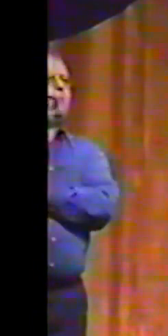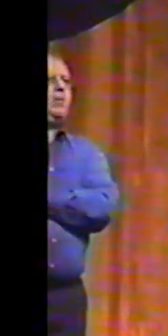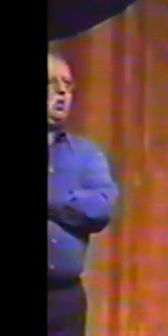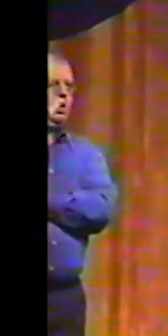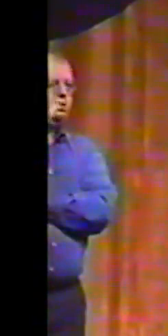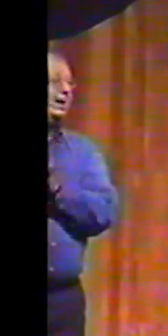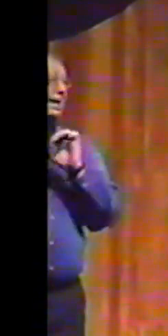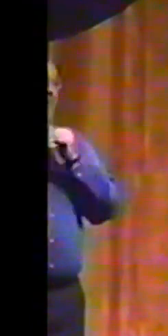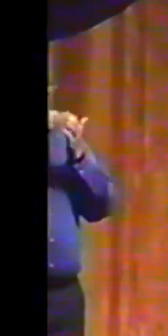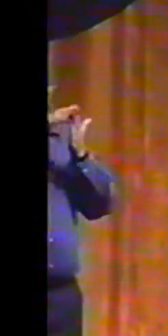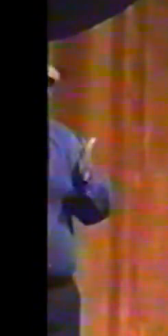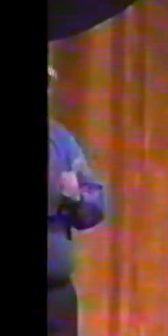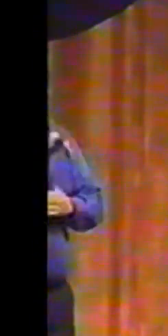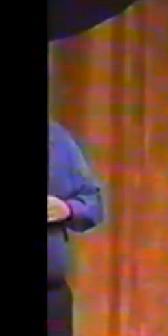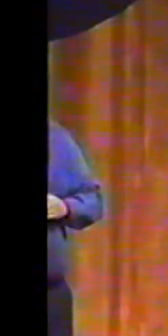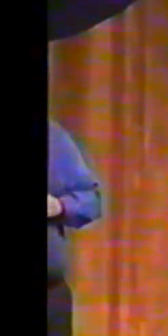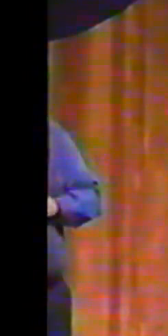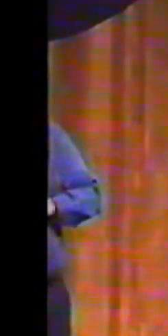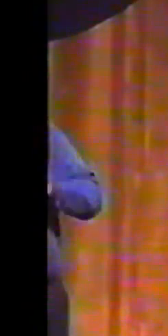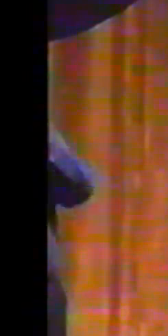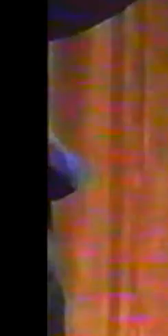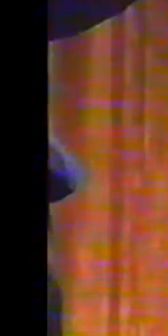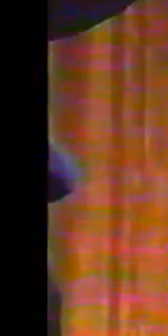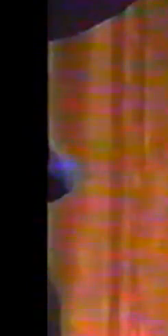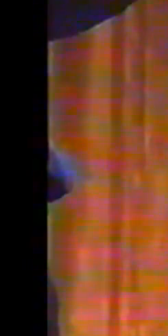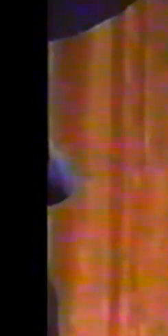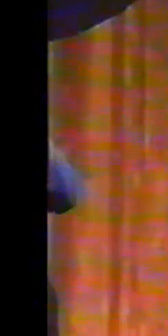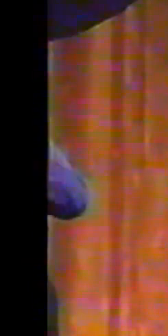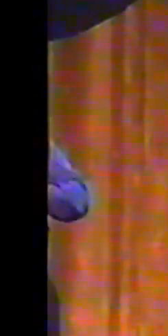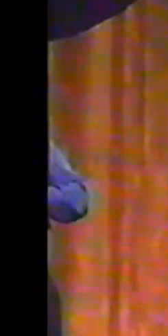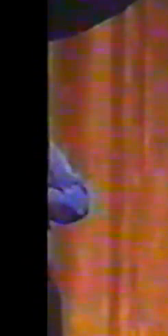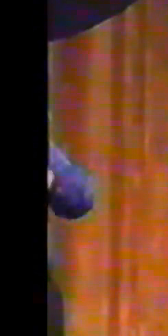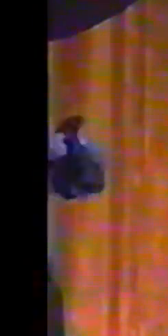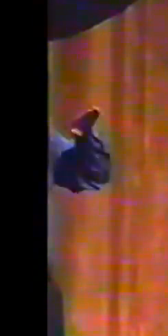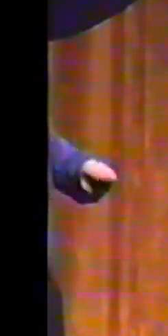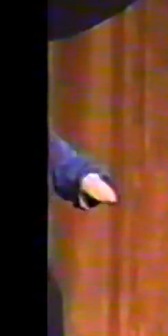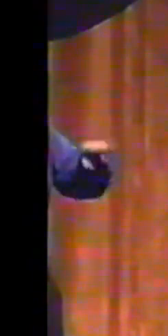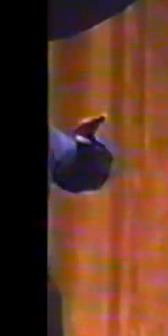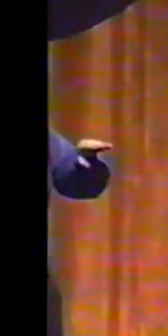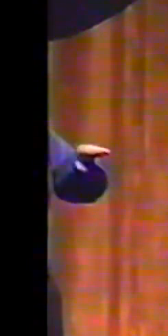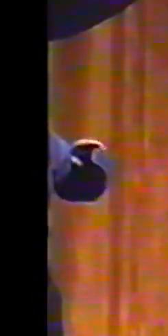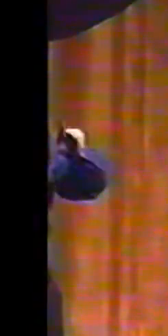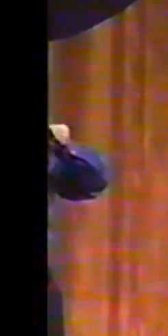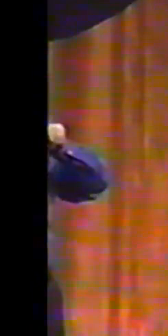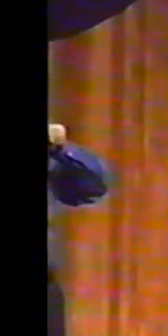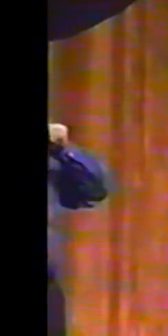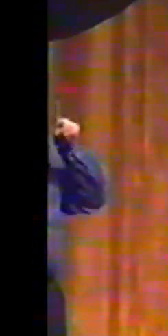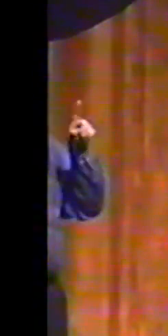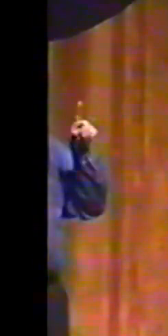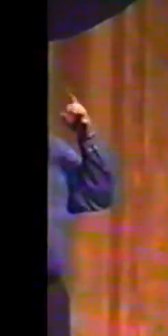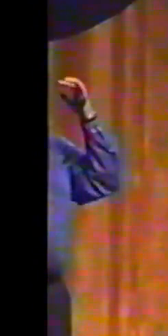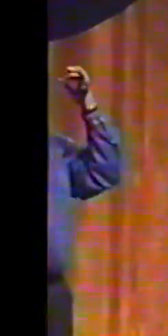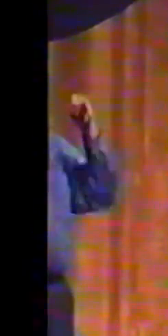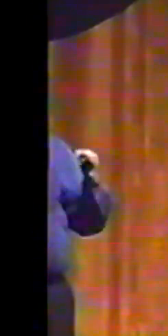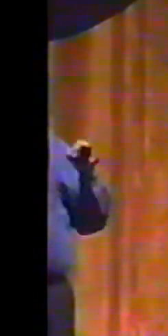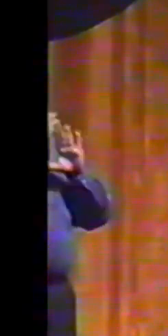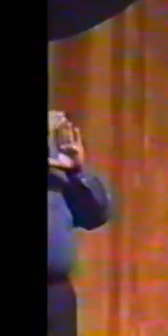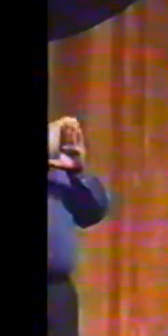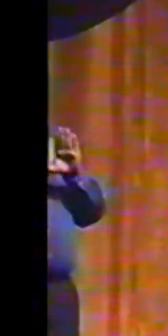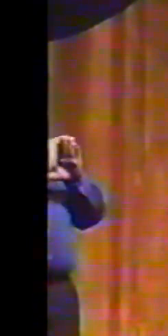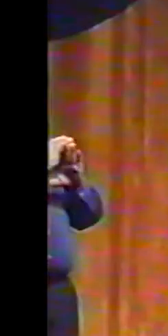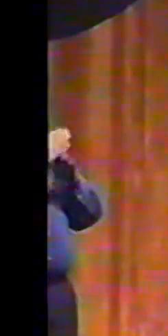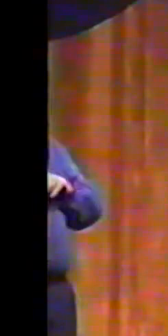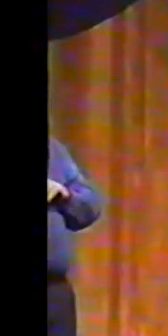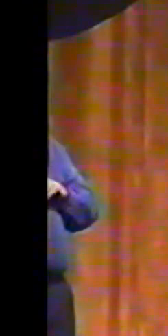firsthand. And so there is a balancing act that's involved there. But agreeing to withhold ahead of time is, I